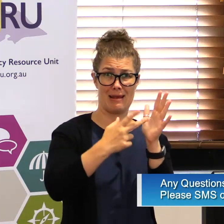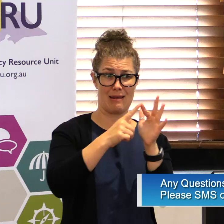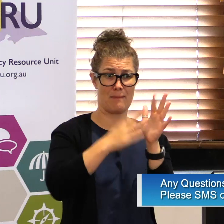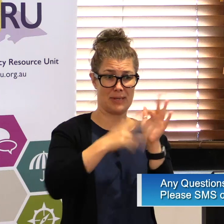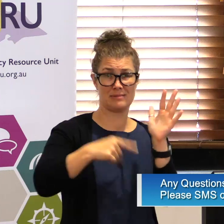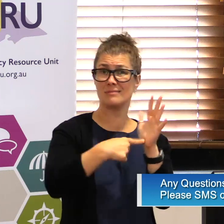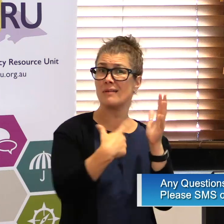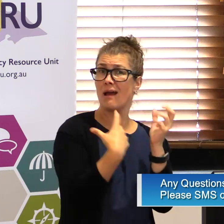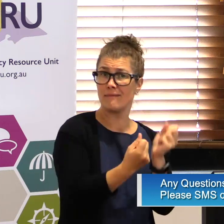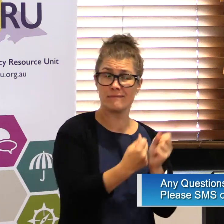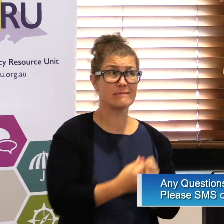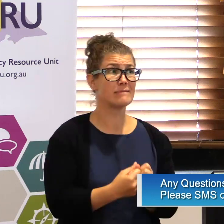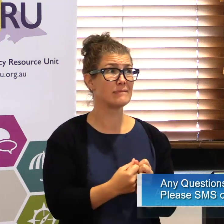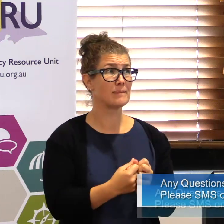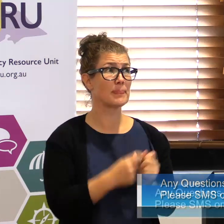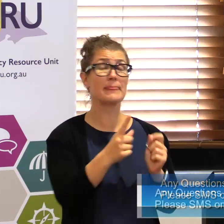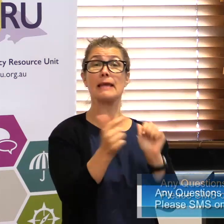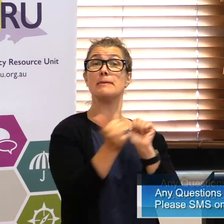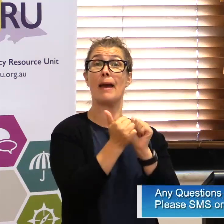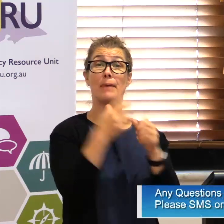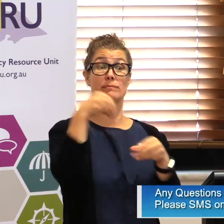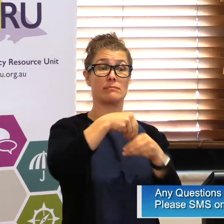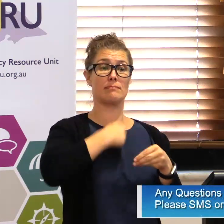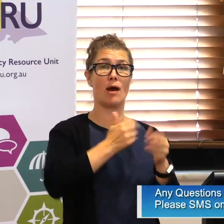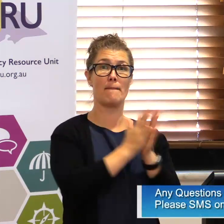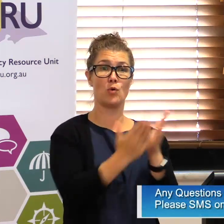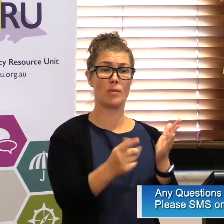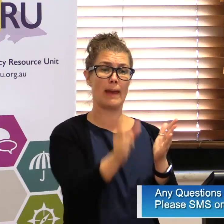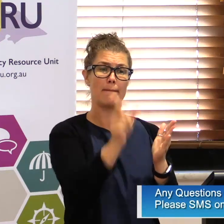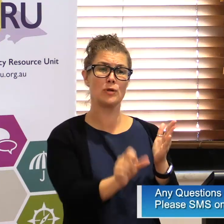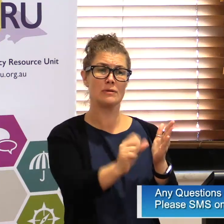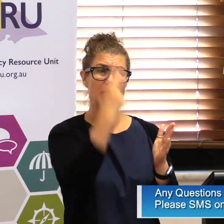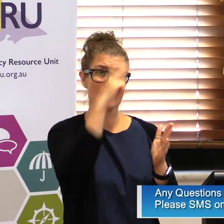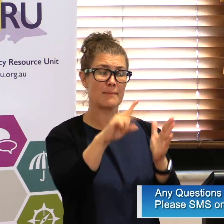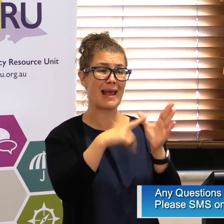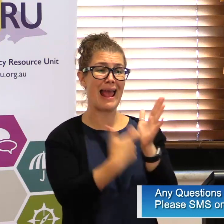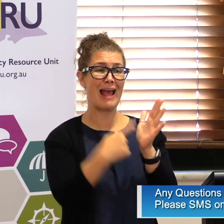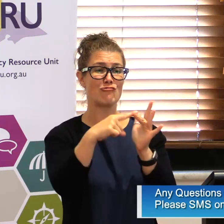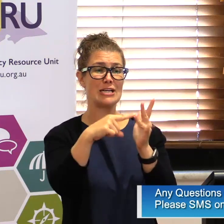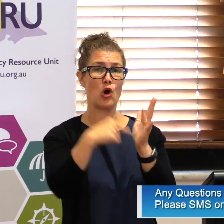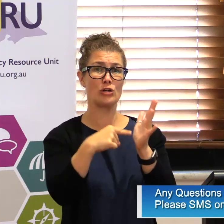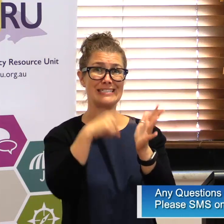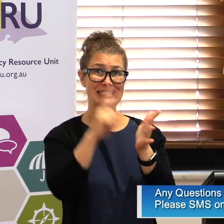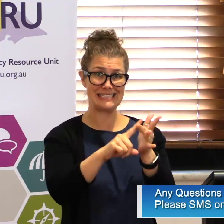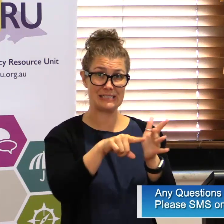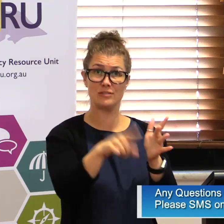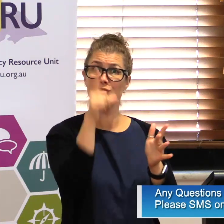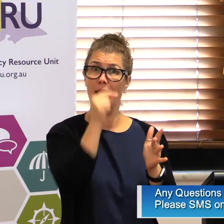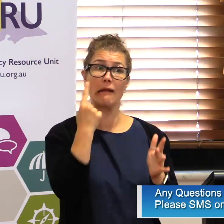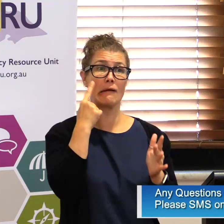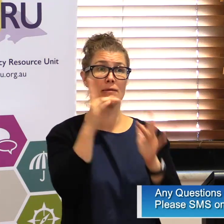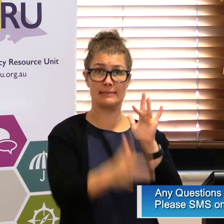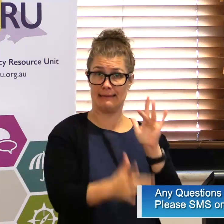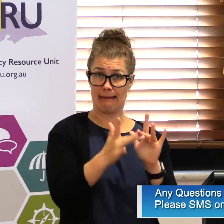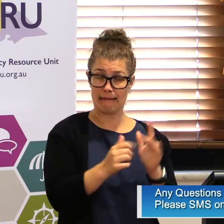there is a paper, and it's actually referenced in my book. It's the person's name is Ariotti, if you want to look him up and you're interested in